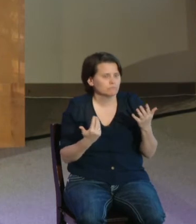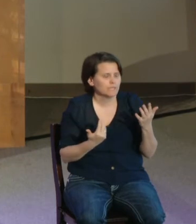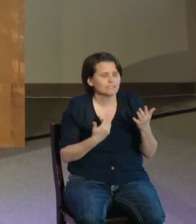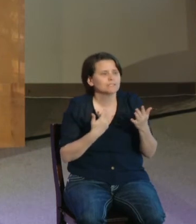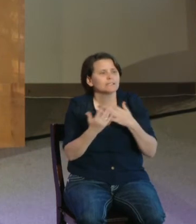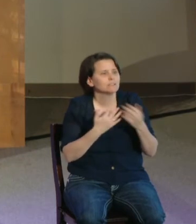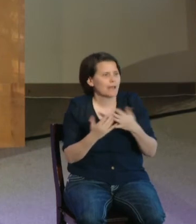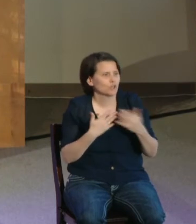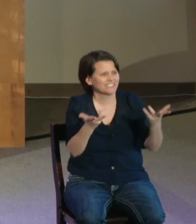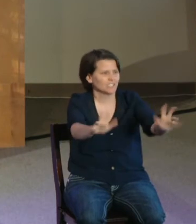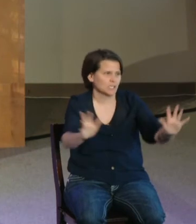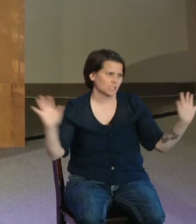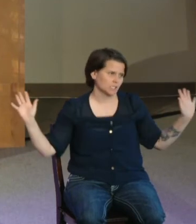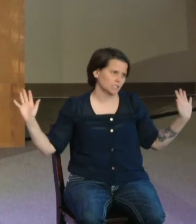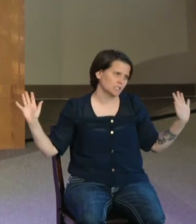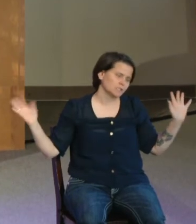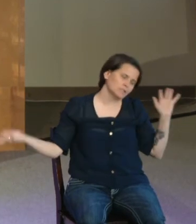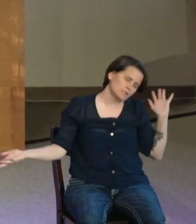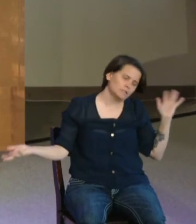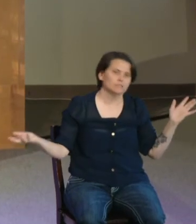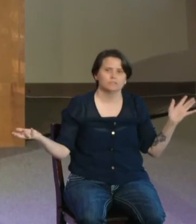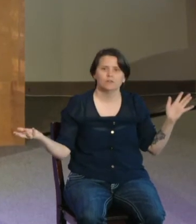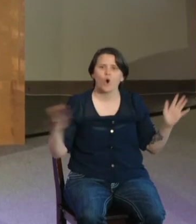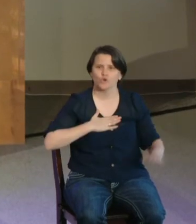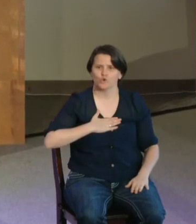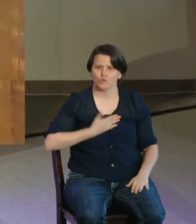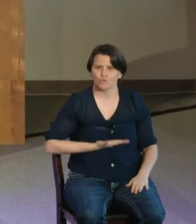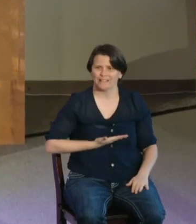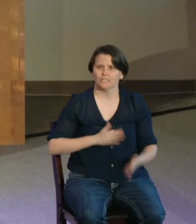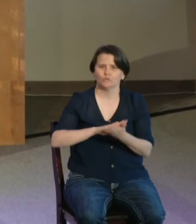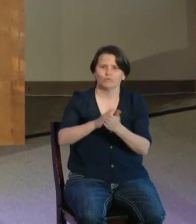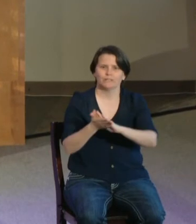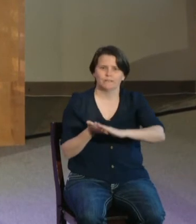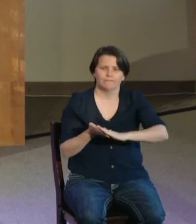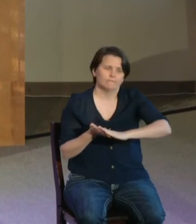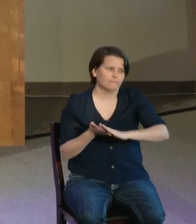It's done. The question is, are you willing to forgive the hurts?